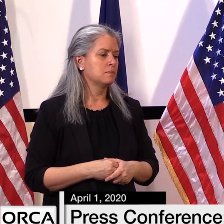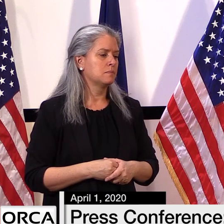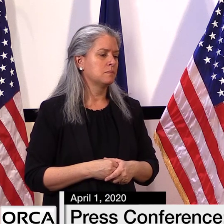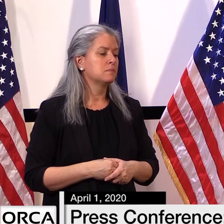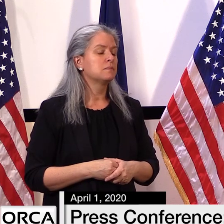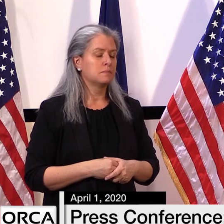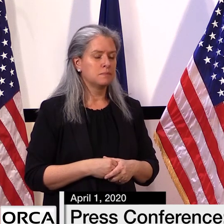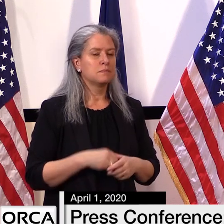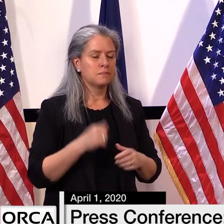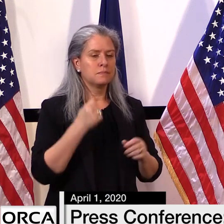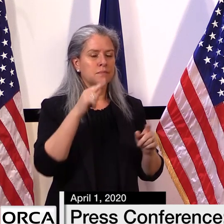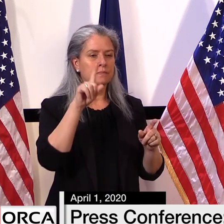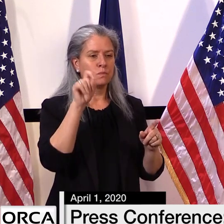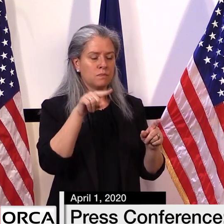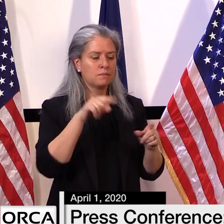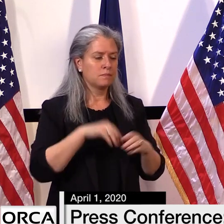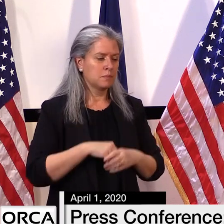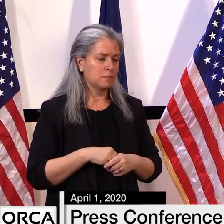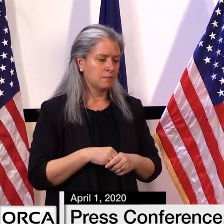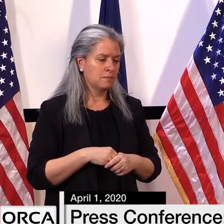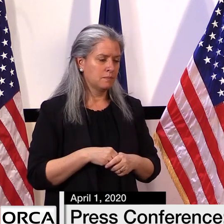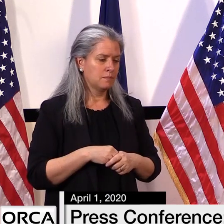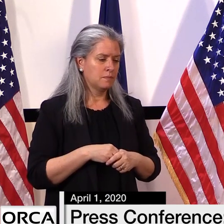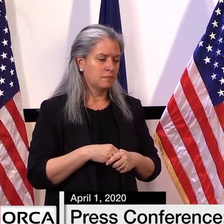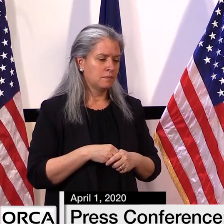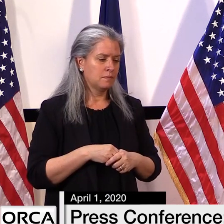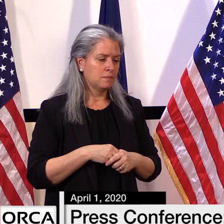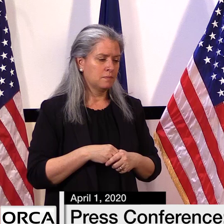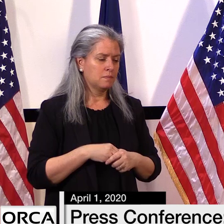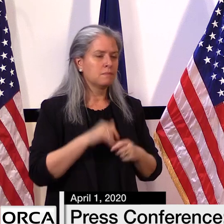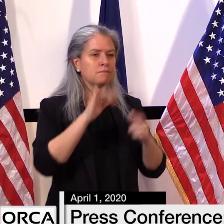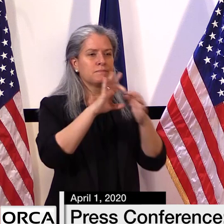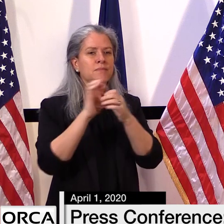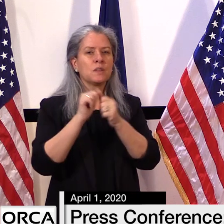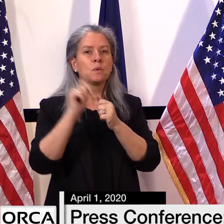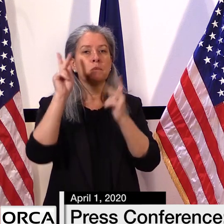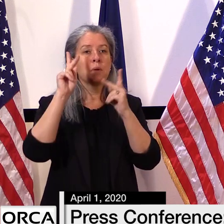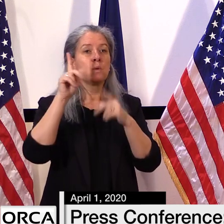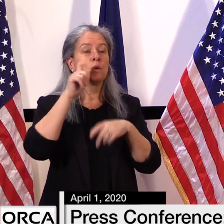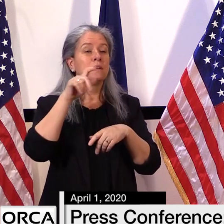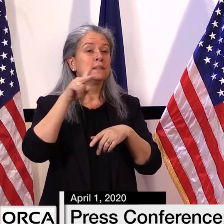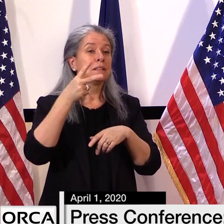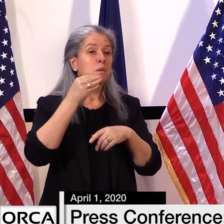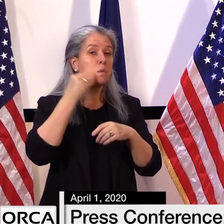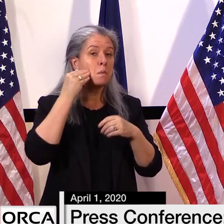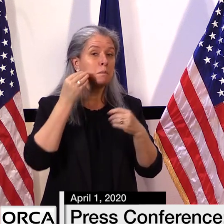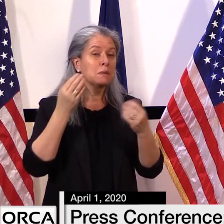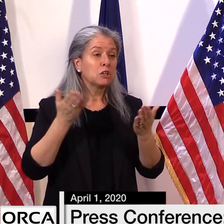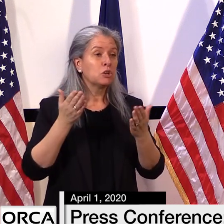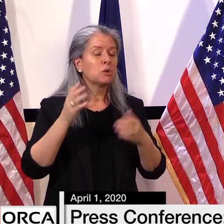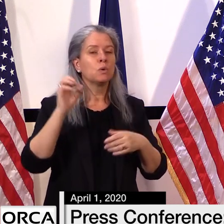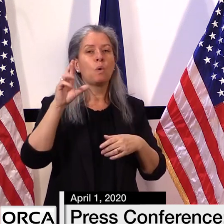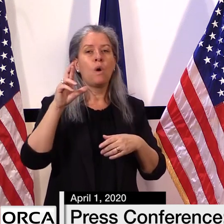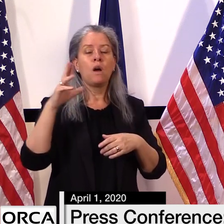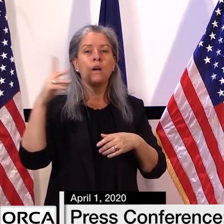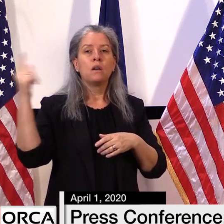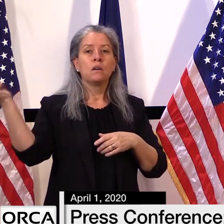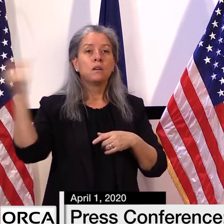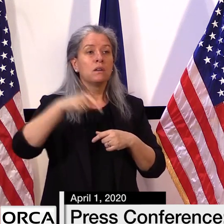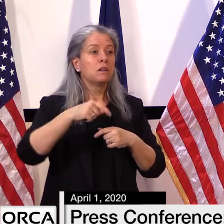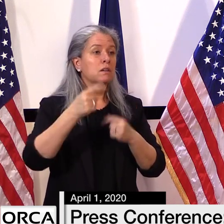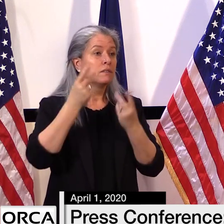A question about the visitors and second homeowners who may be staying in local accommodations